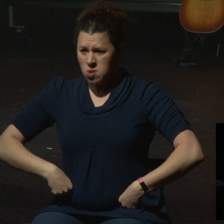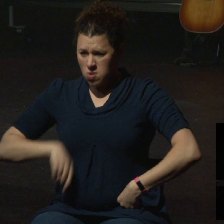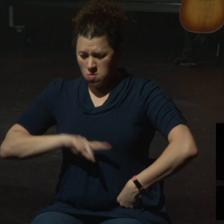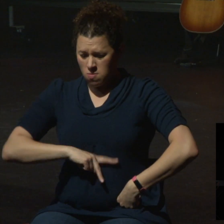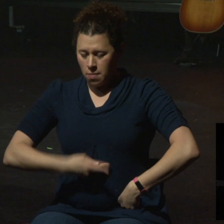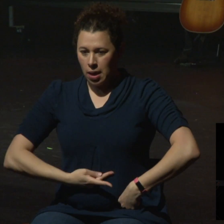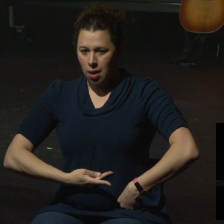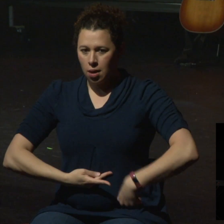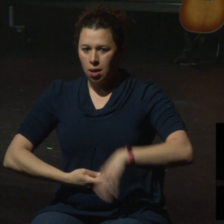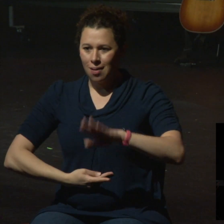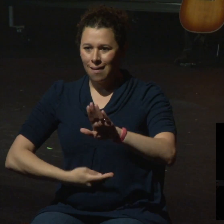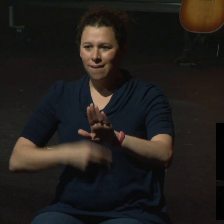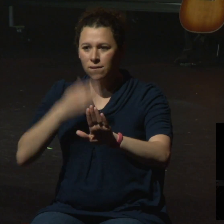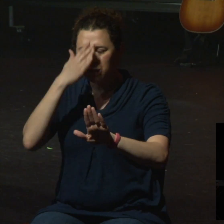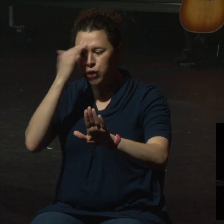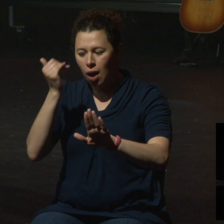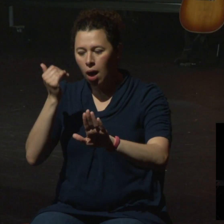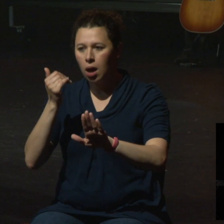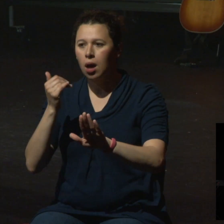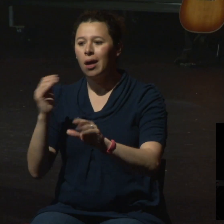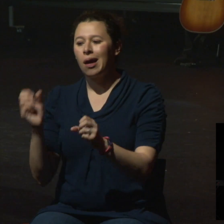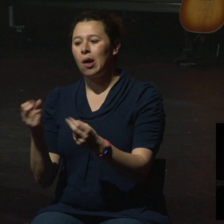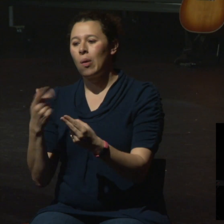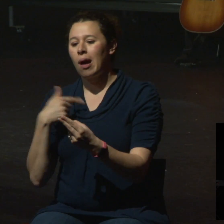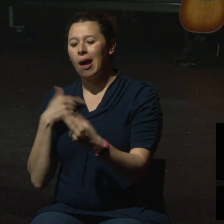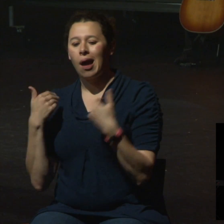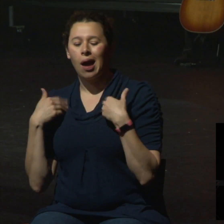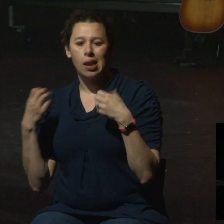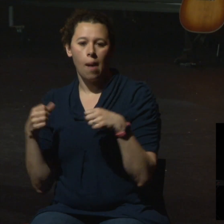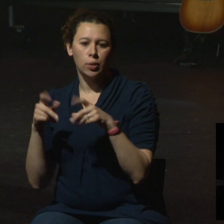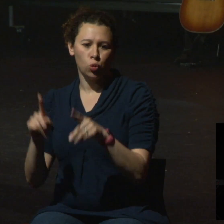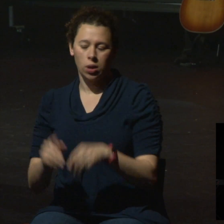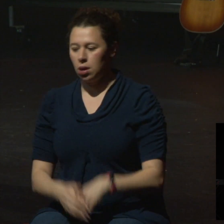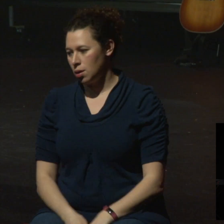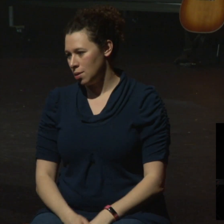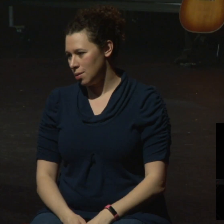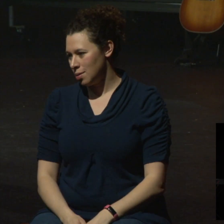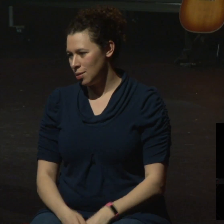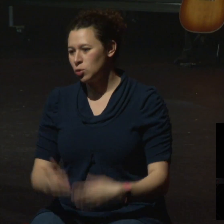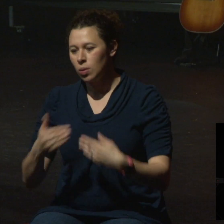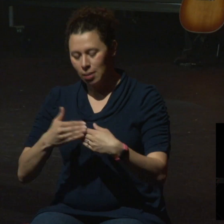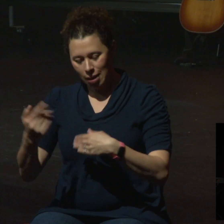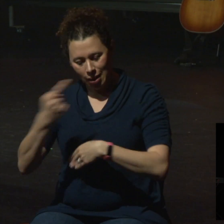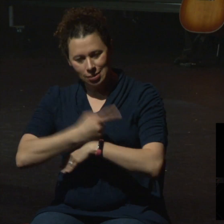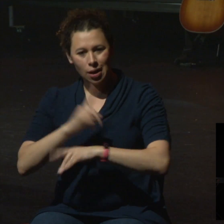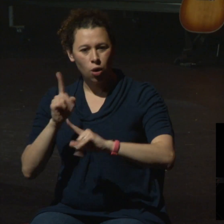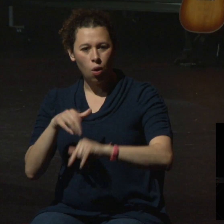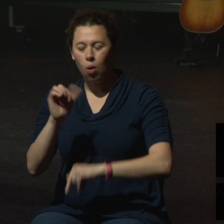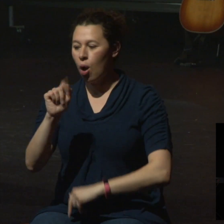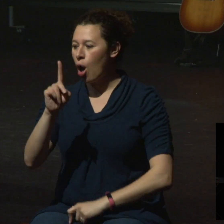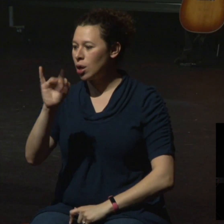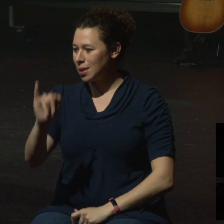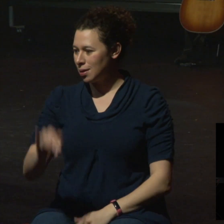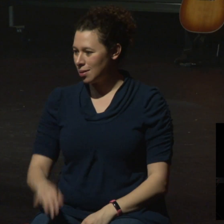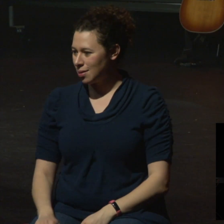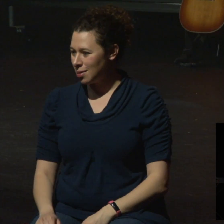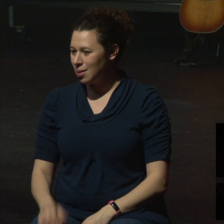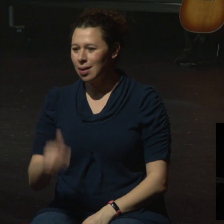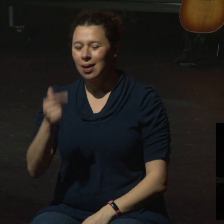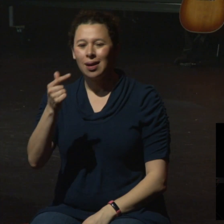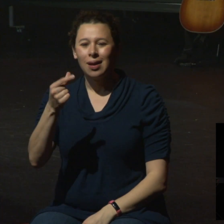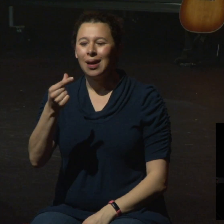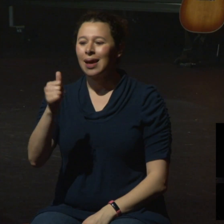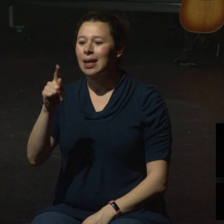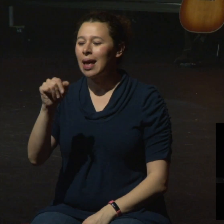opportunity. So I kid you not, I'm in Aldi the next day, and guess what? Gatorade was on